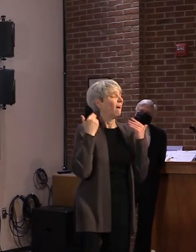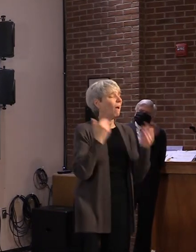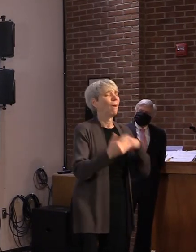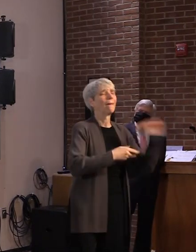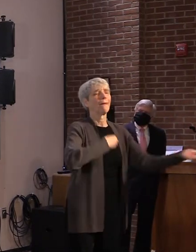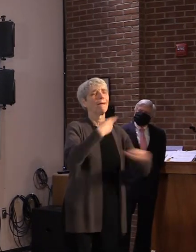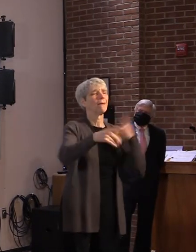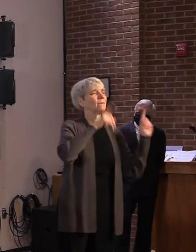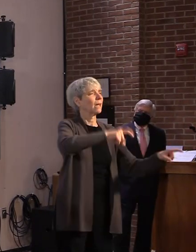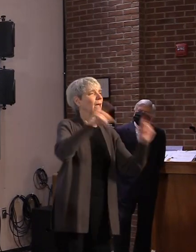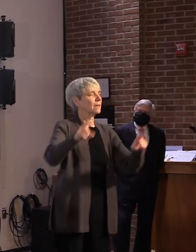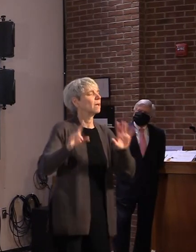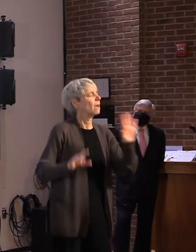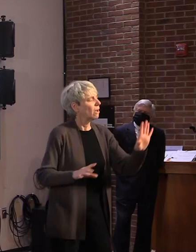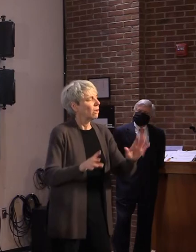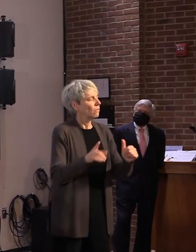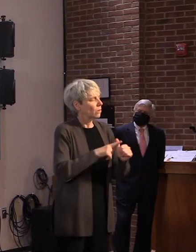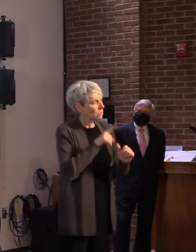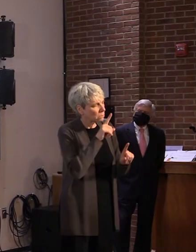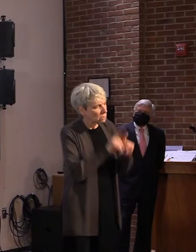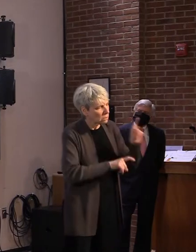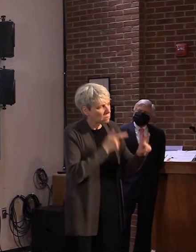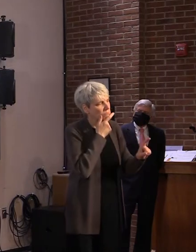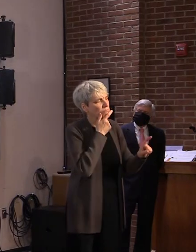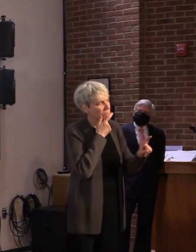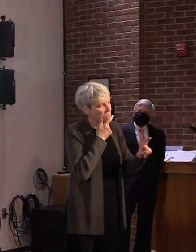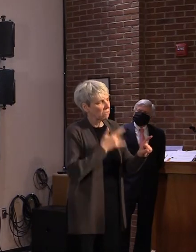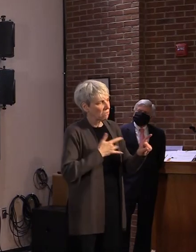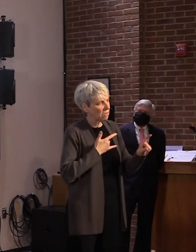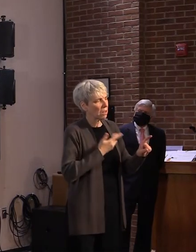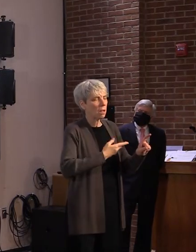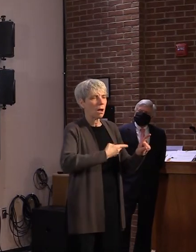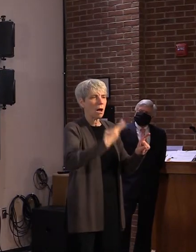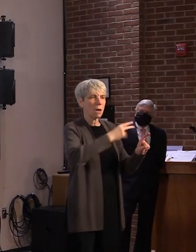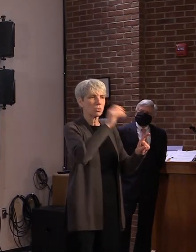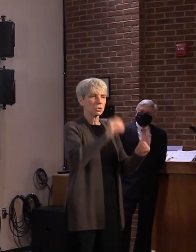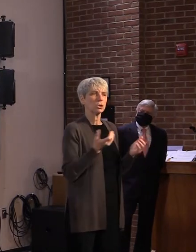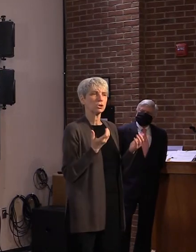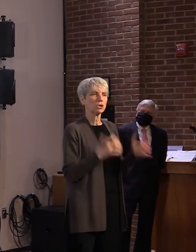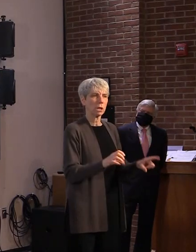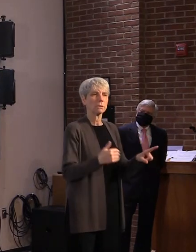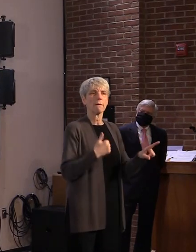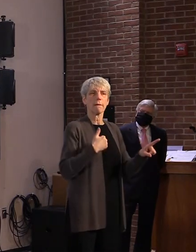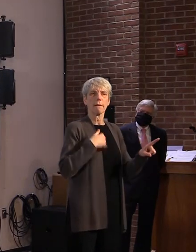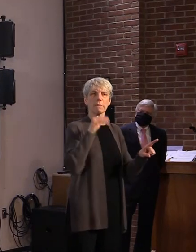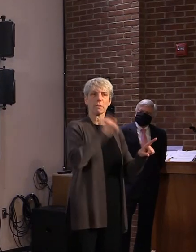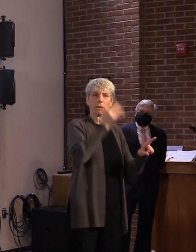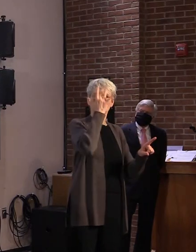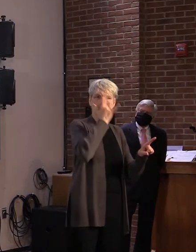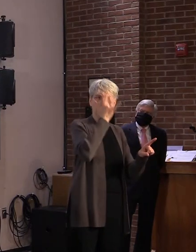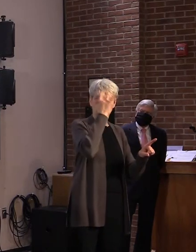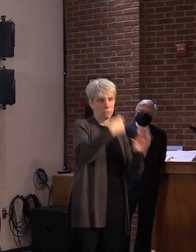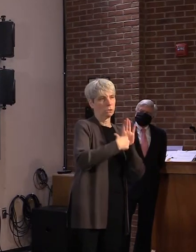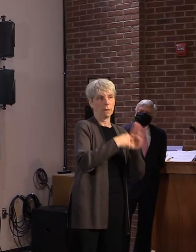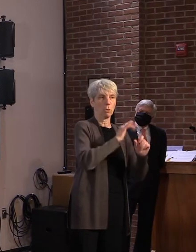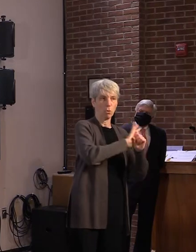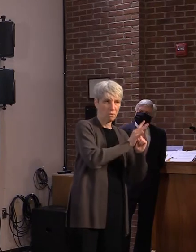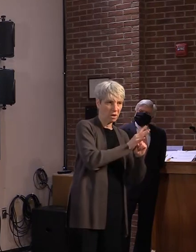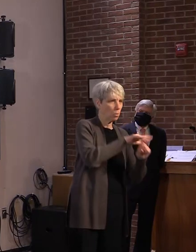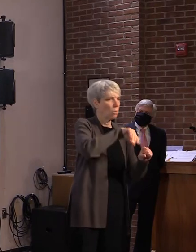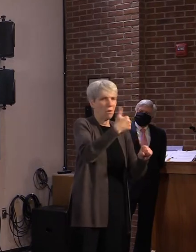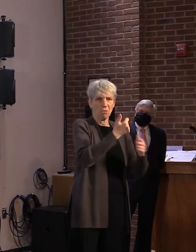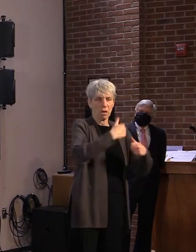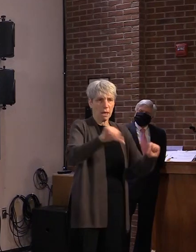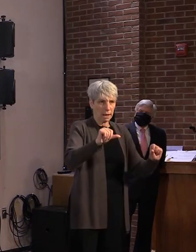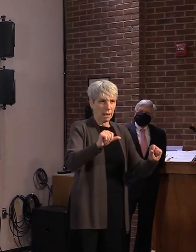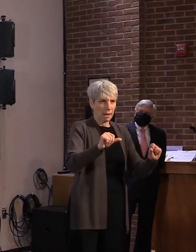the condition that you're worried about having? What's the likelihood that you might test positive? So if